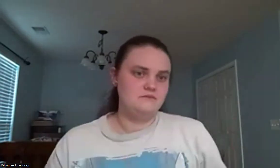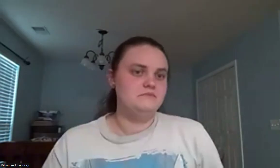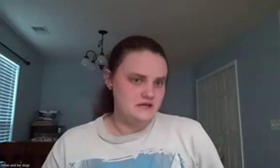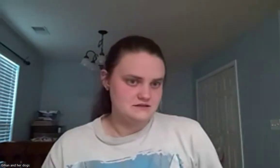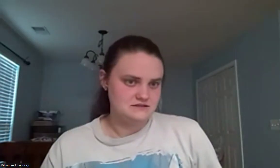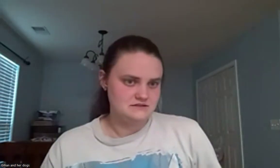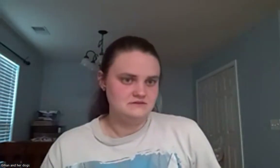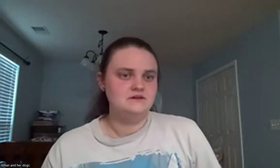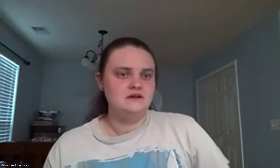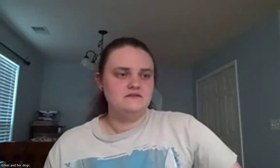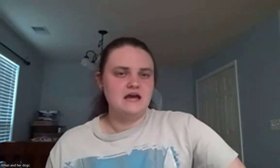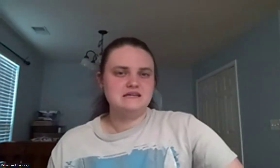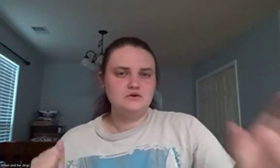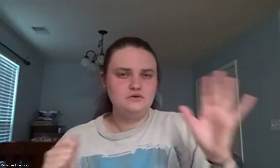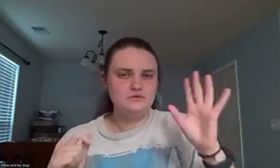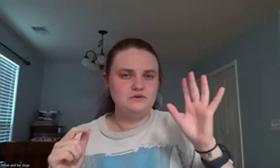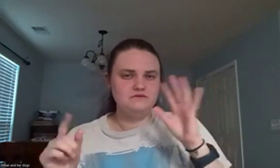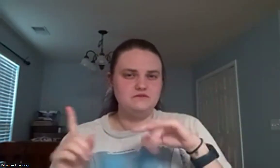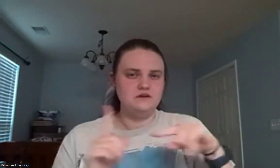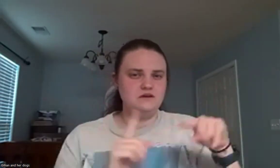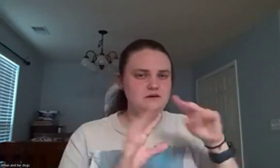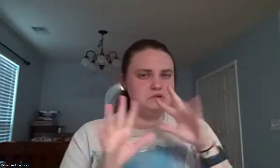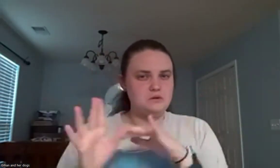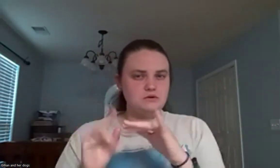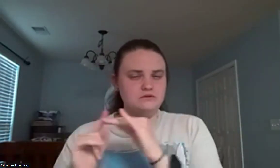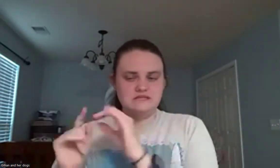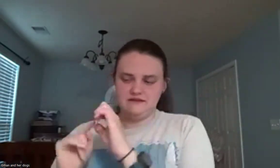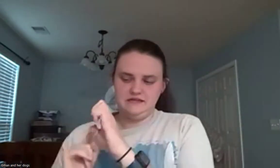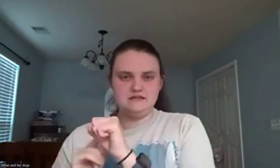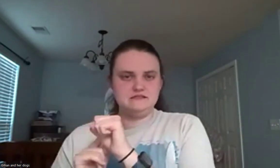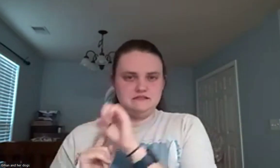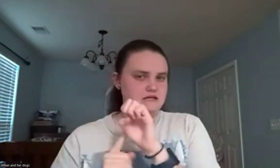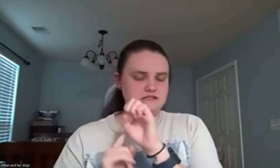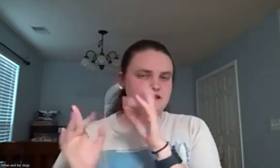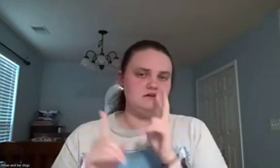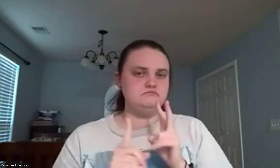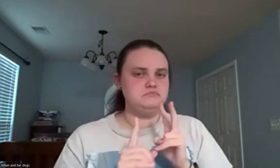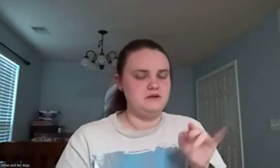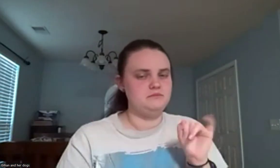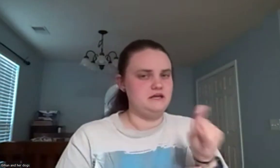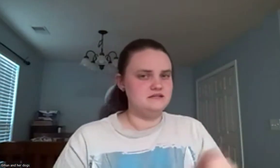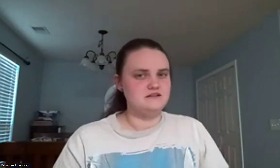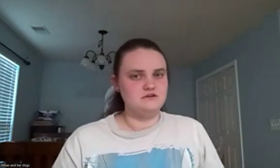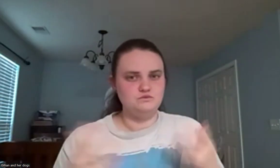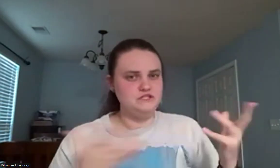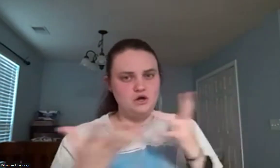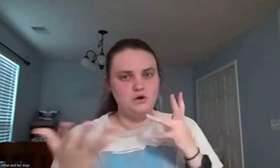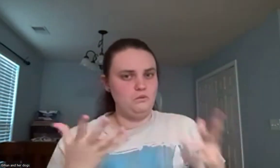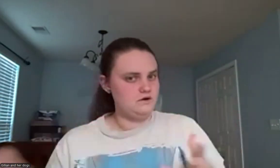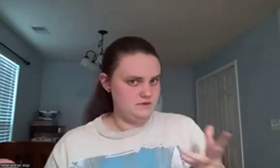But yes, that's how the plurals like the ES's and S's kind of come into play in ASL because we don't worry about